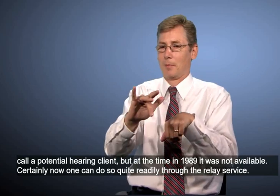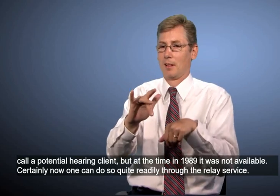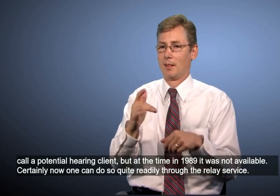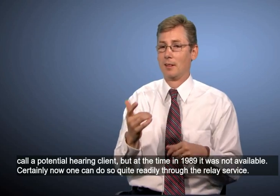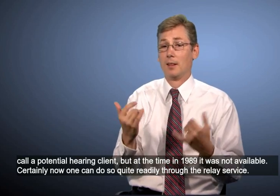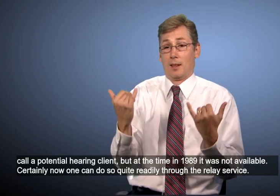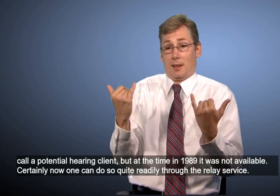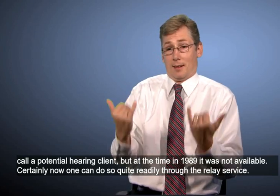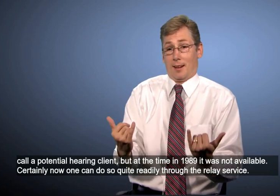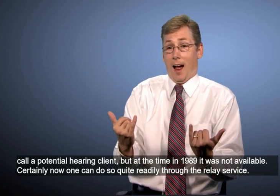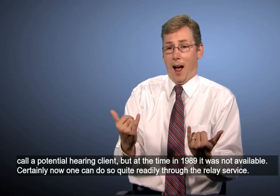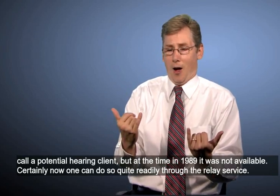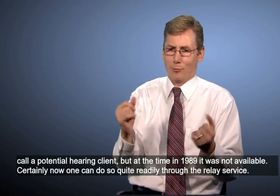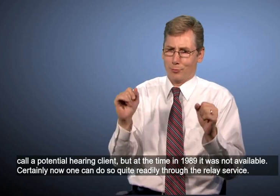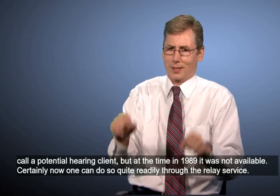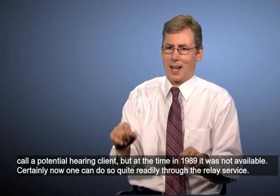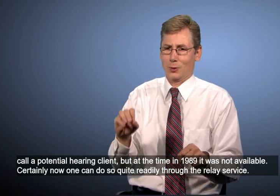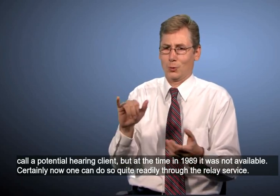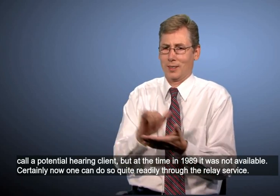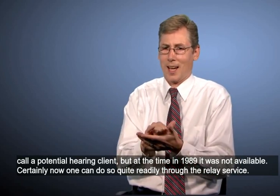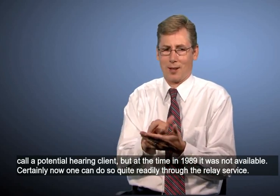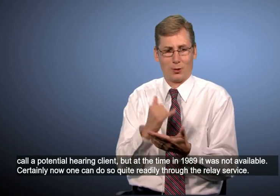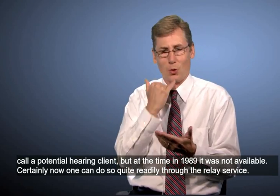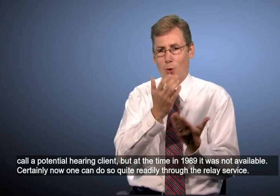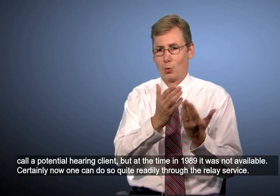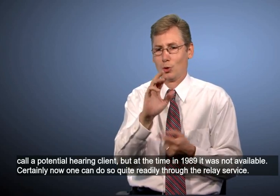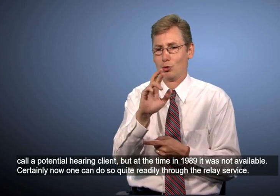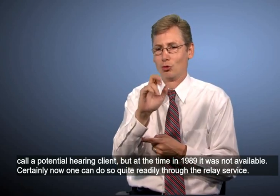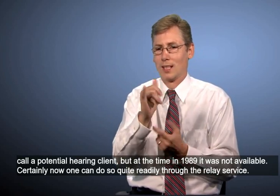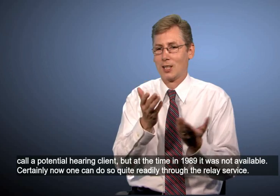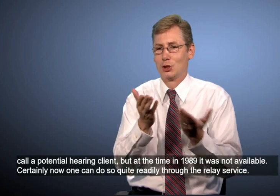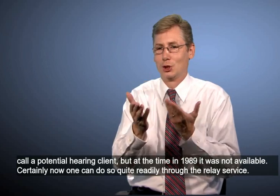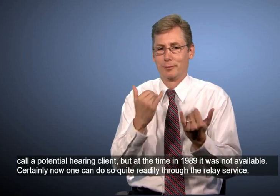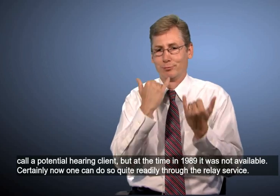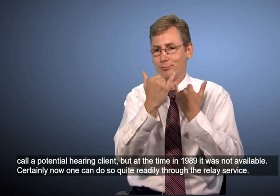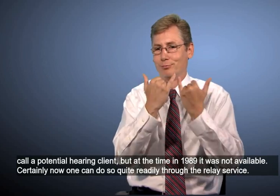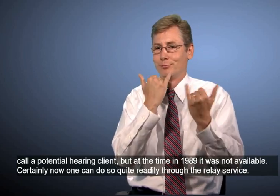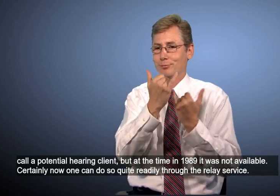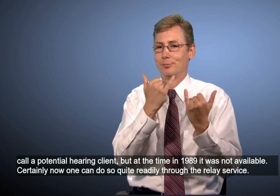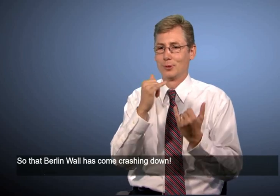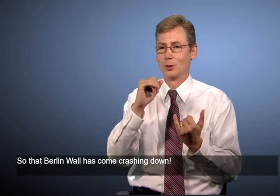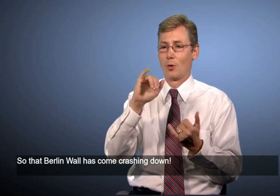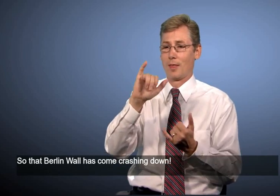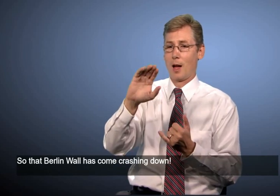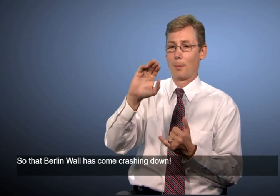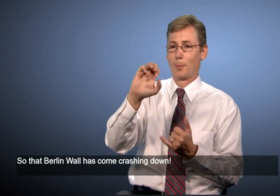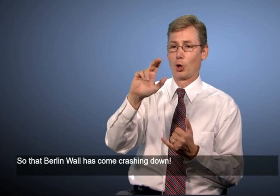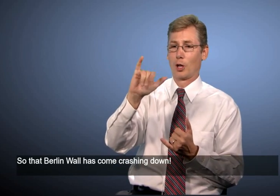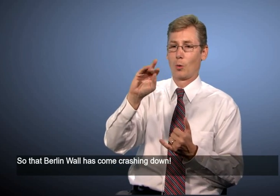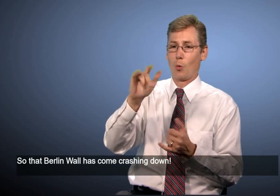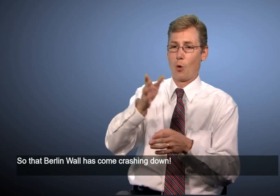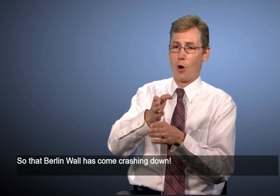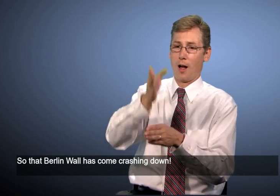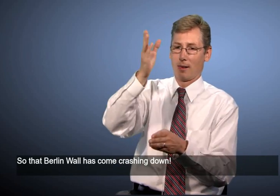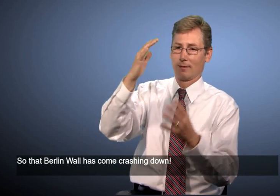available. Certainly now one can do so quite readily through the relay service. So that Berlin Wall has come crashing